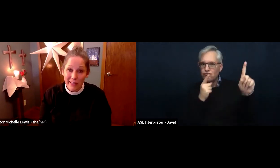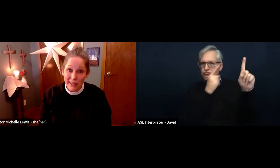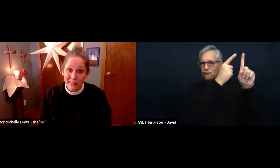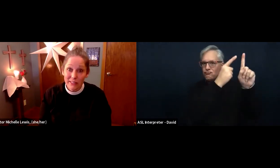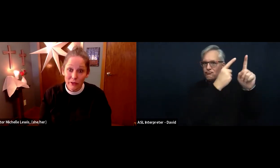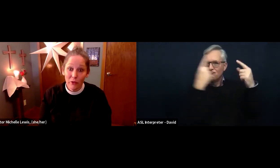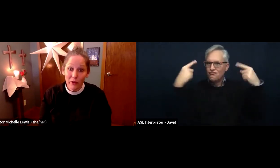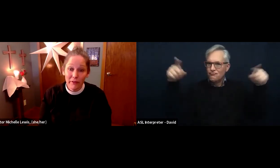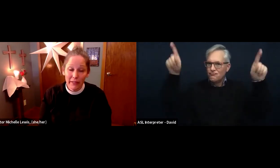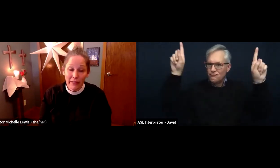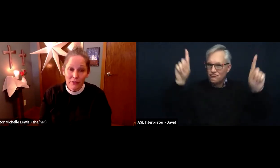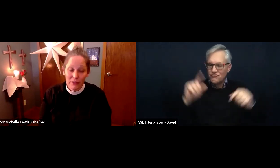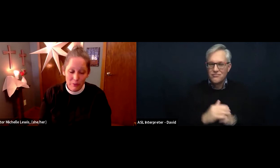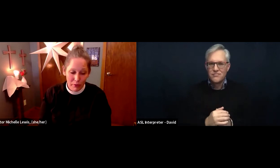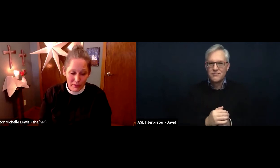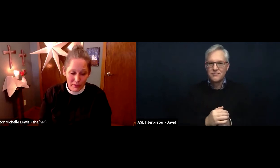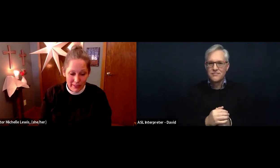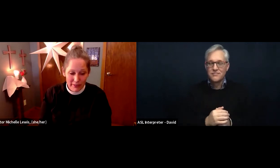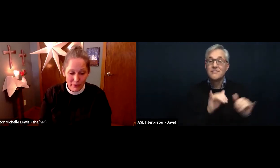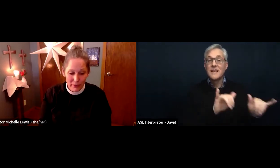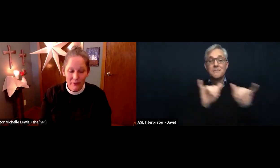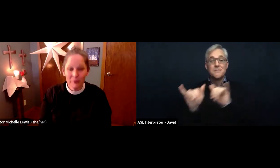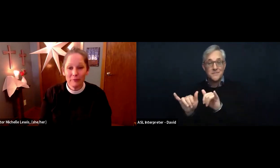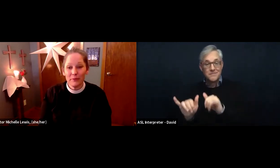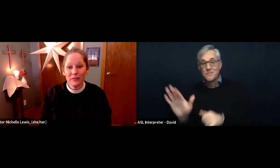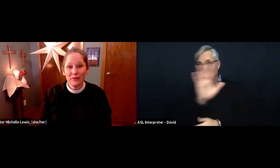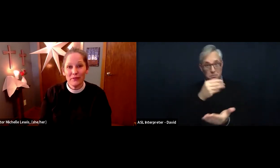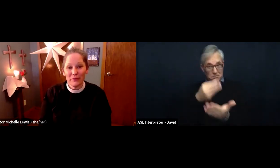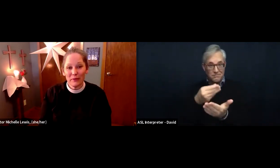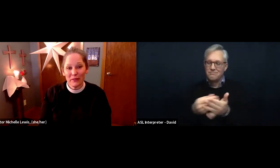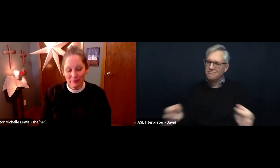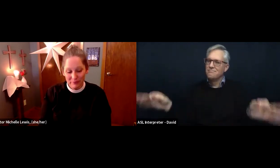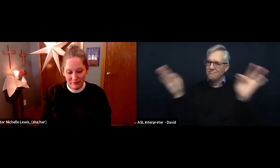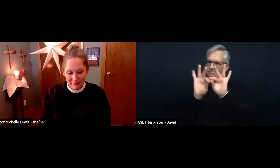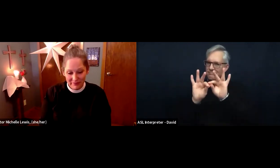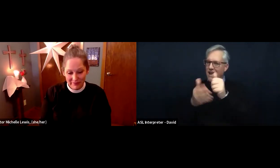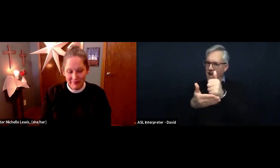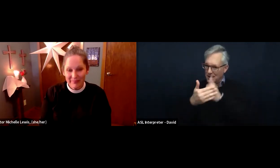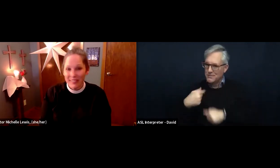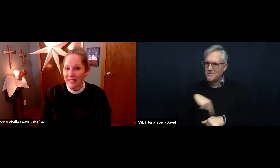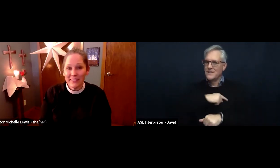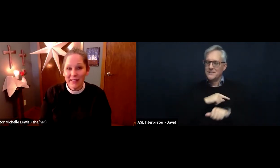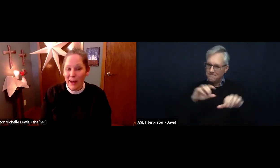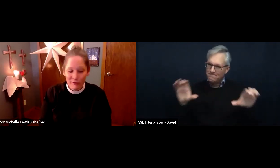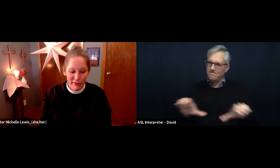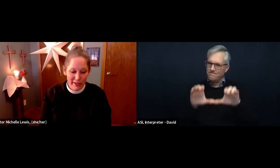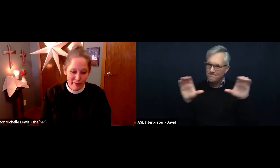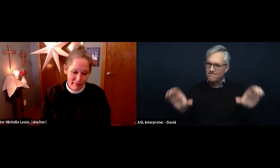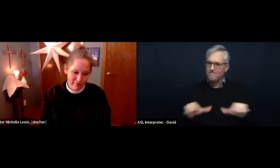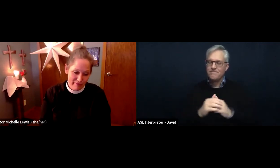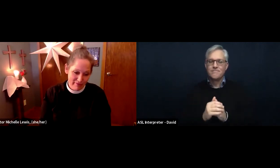just as your financial support is critical to do this work. It is not